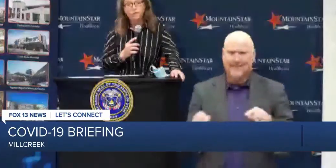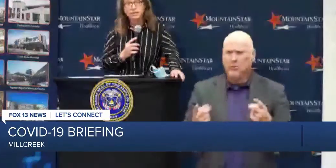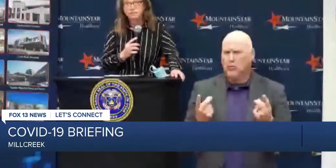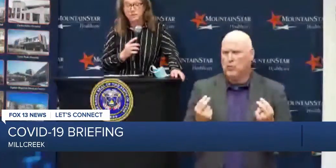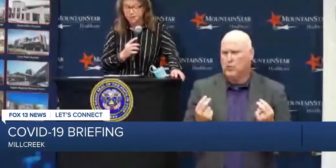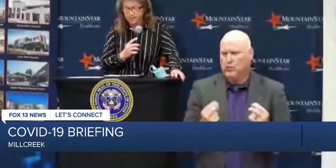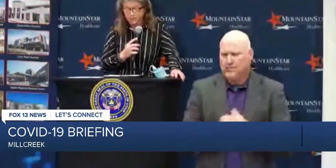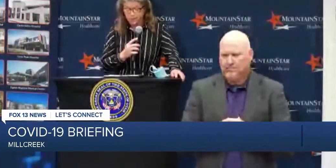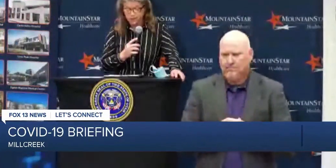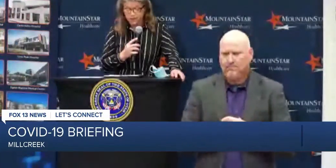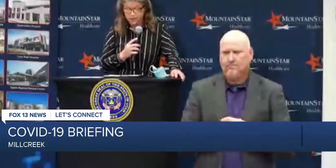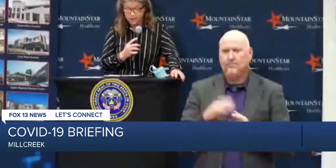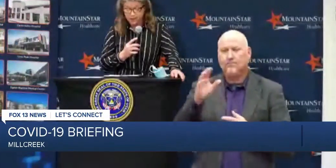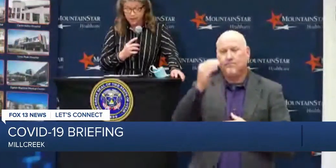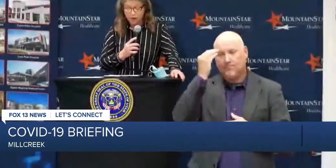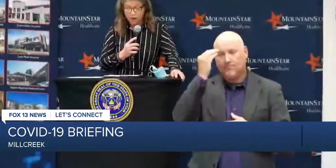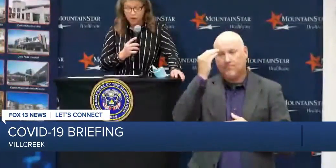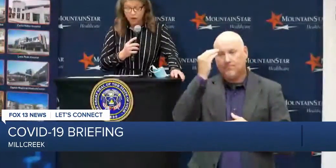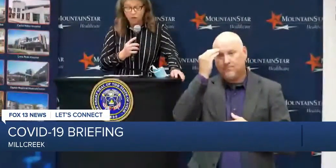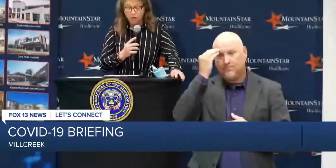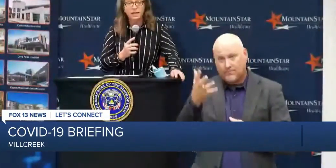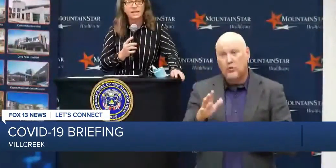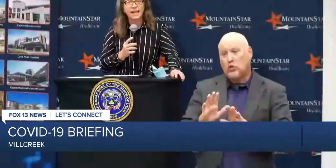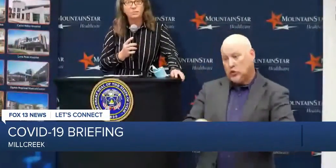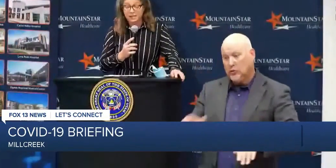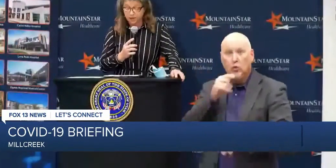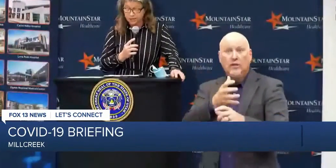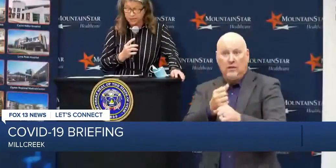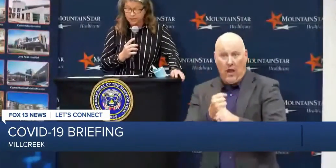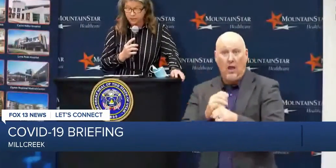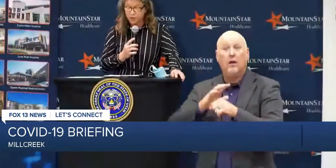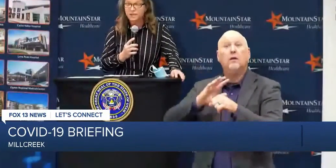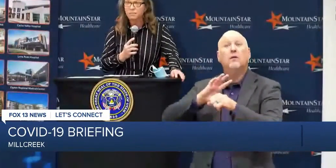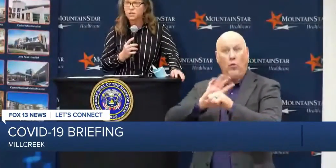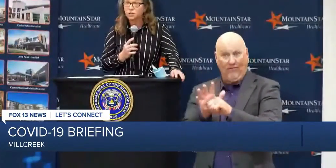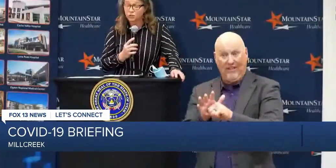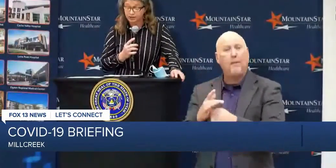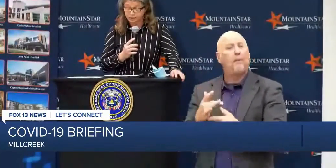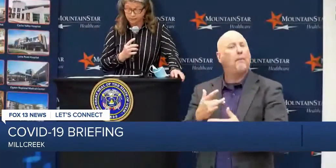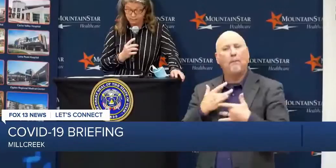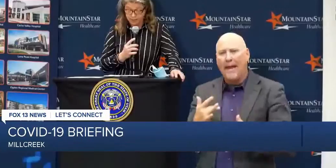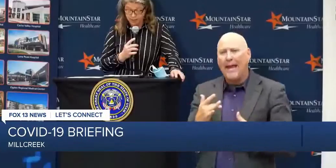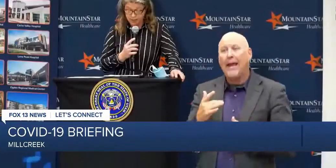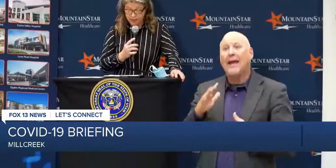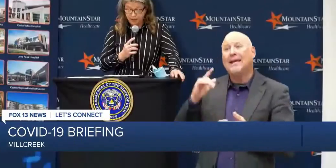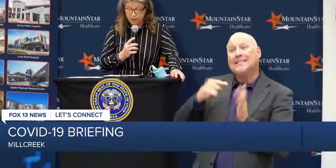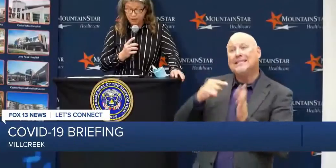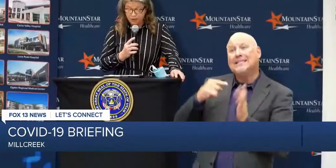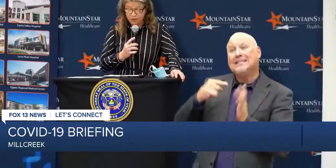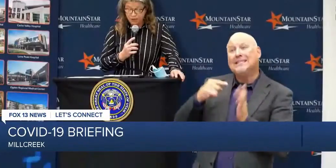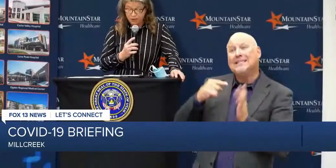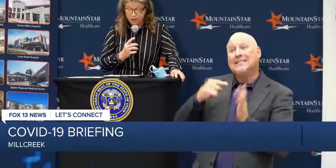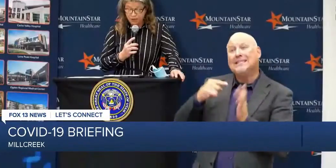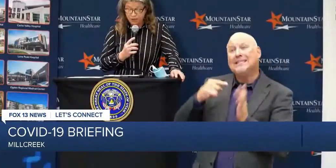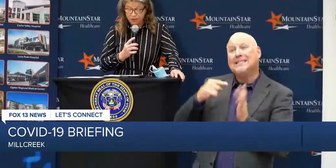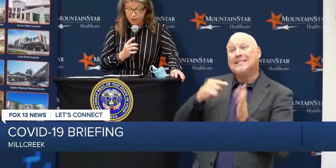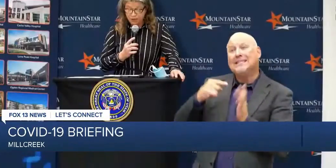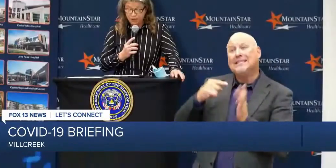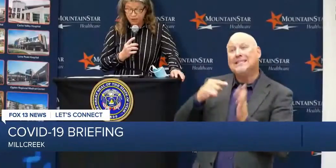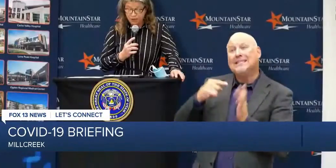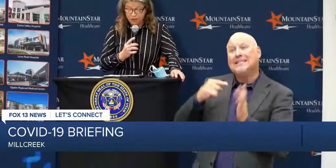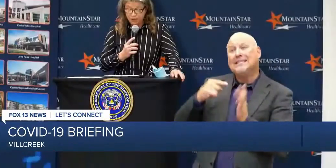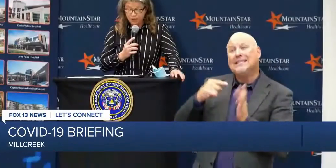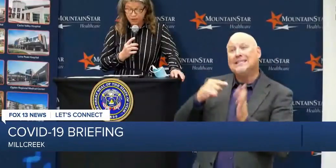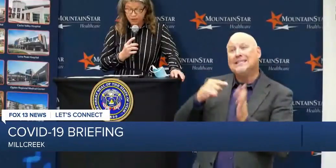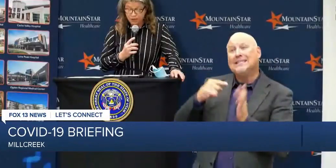will have fewer symptoms than adults, COVID-19 can be a serious disease for some children. 57% of